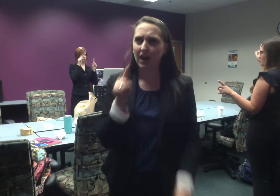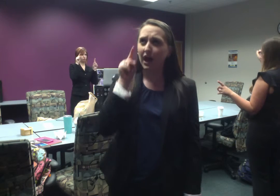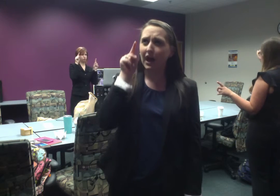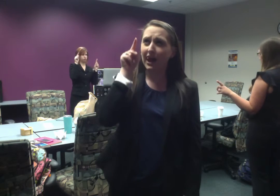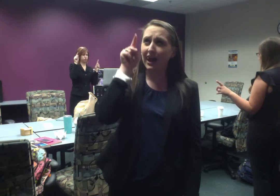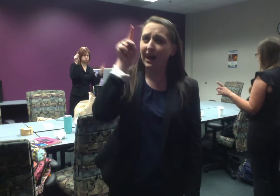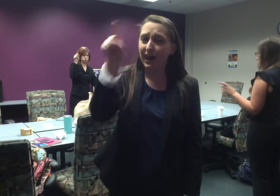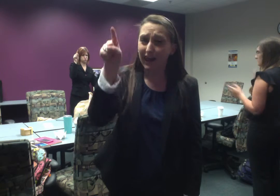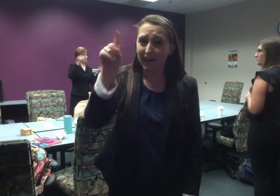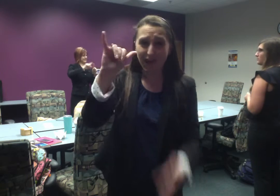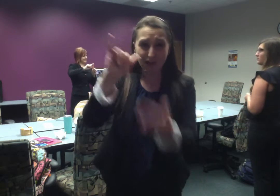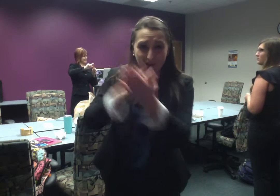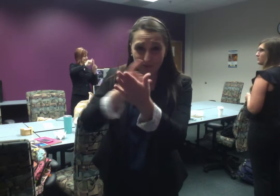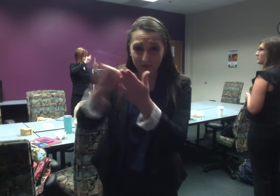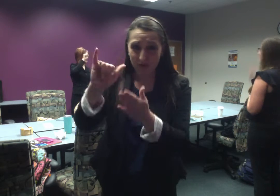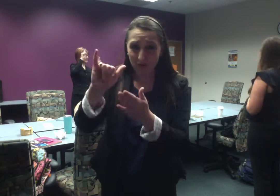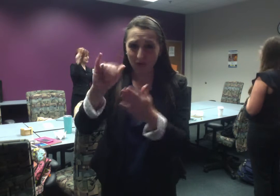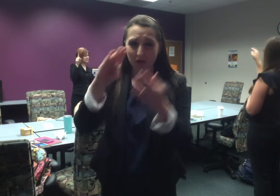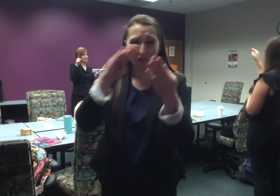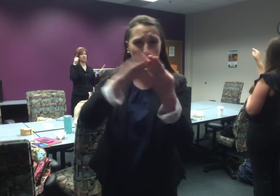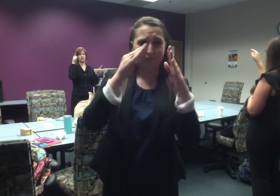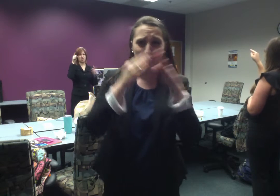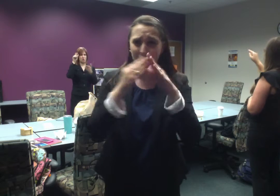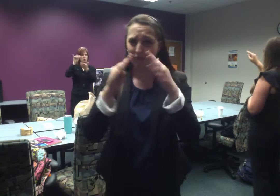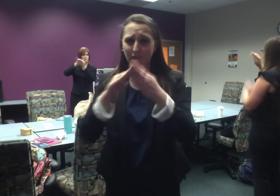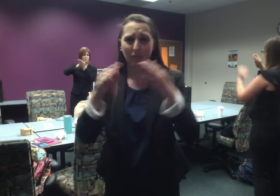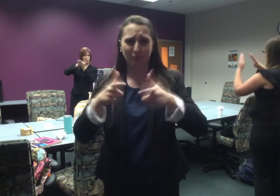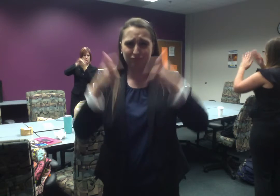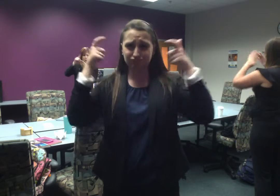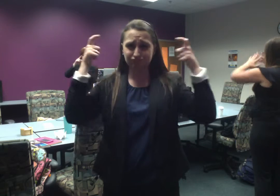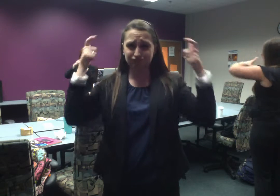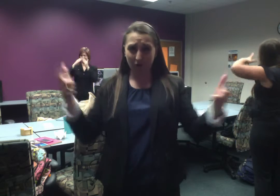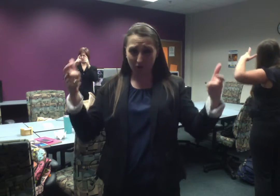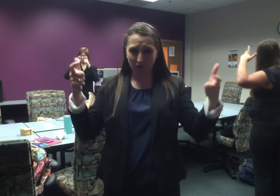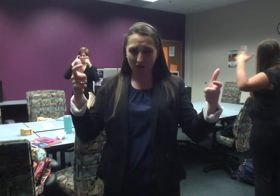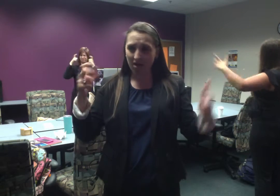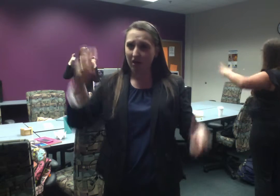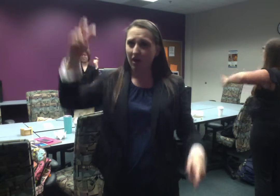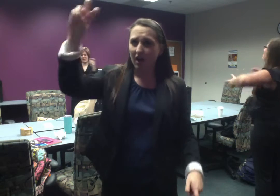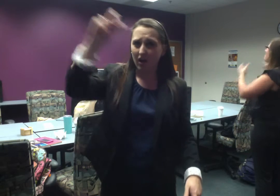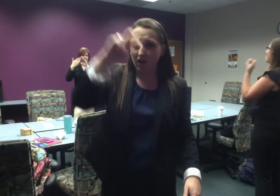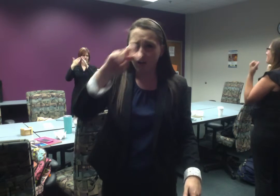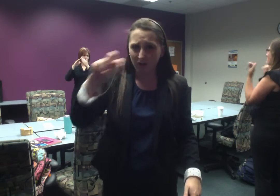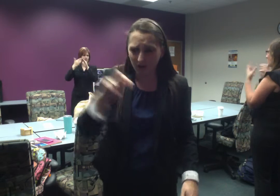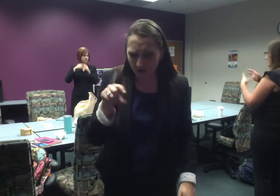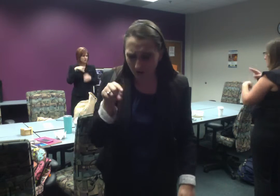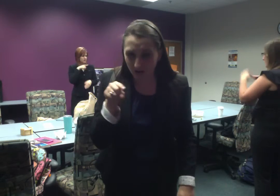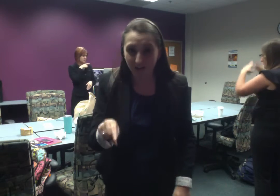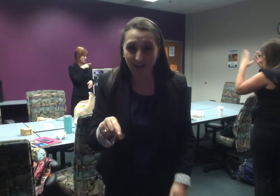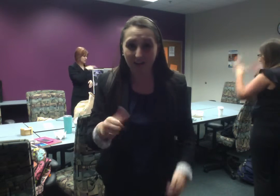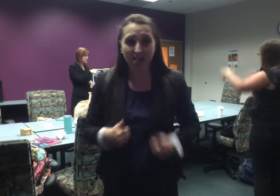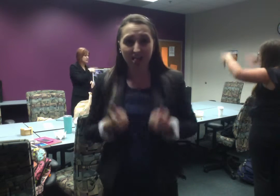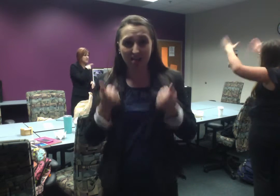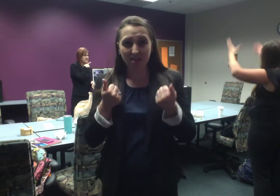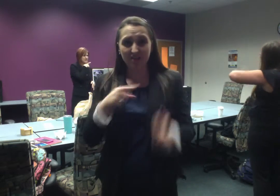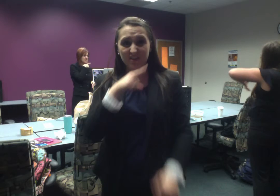A crazy big city like New York. And then, when she went to New Mexico, she lived out in the desert. And she loved them